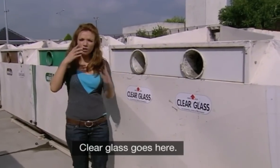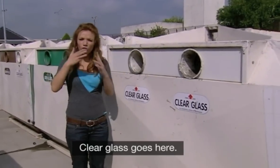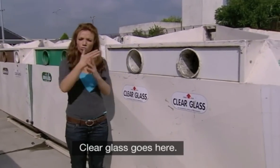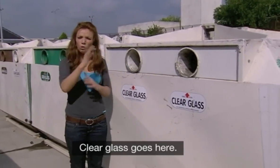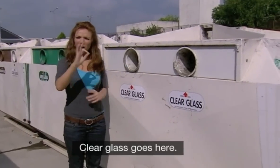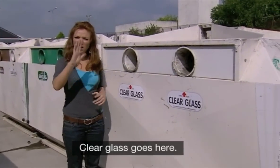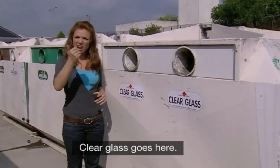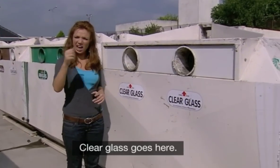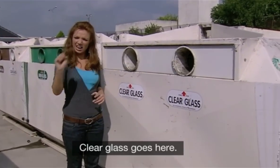Clear glass goes here.